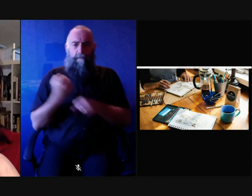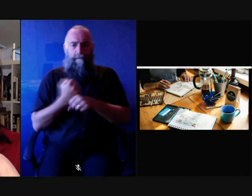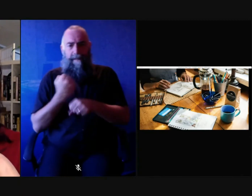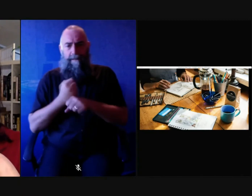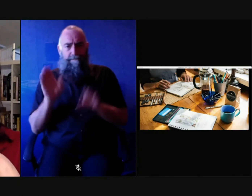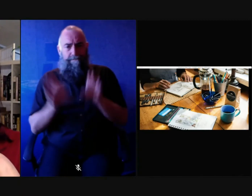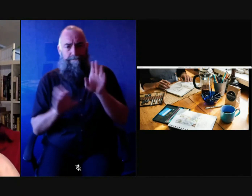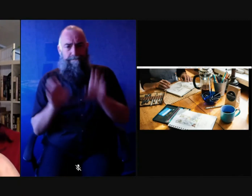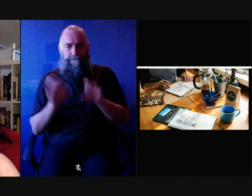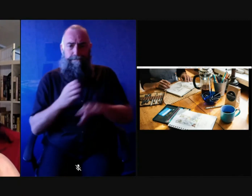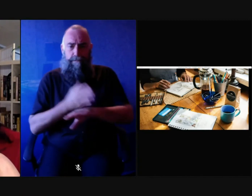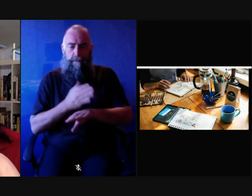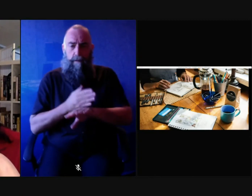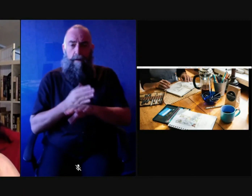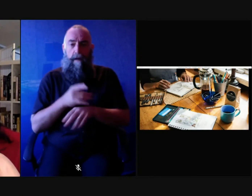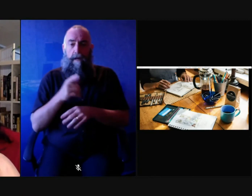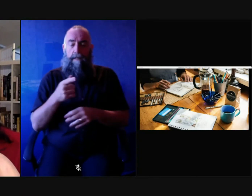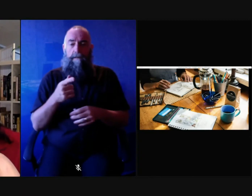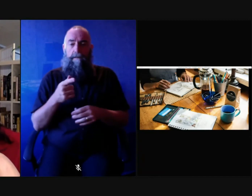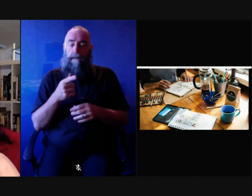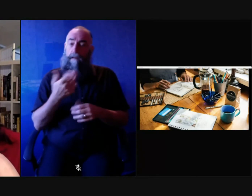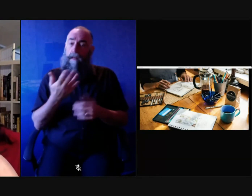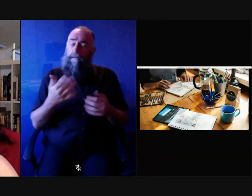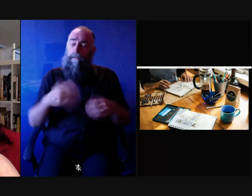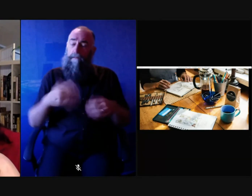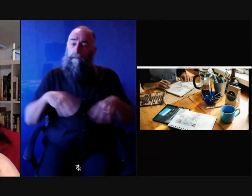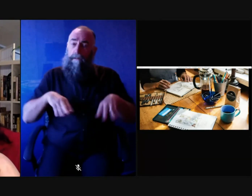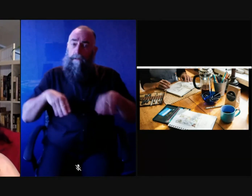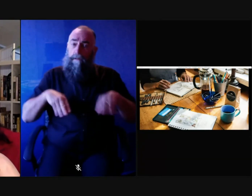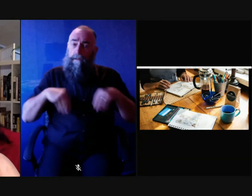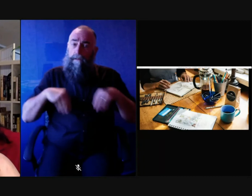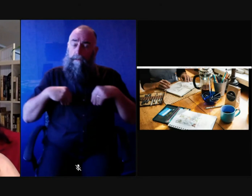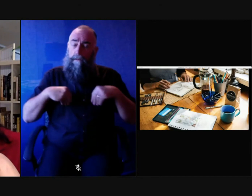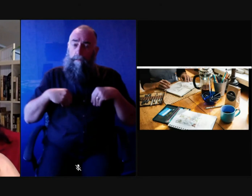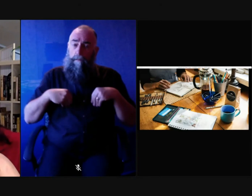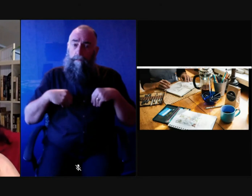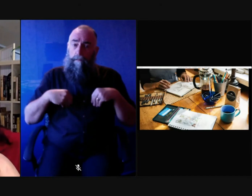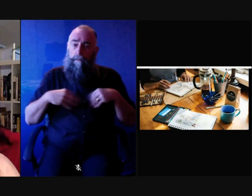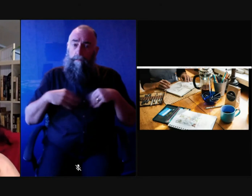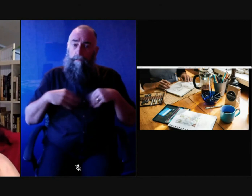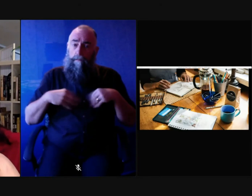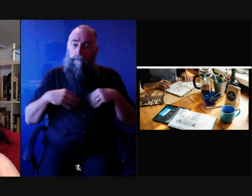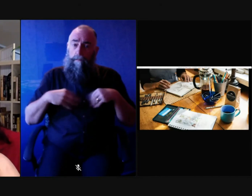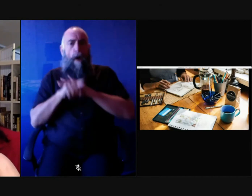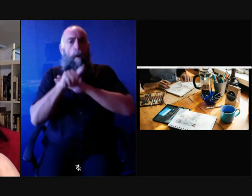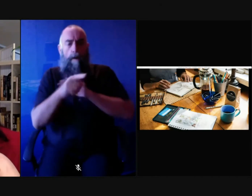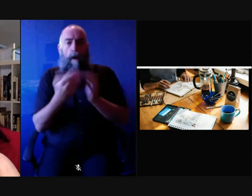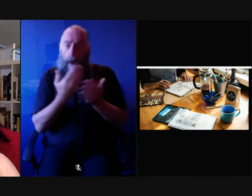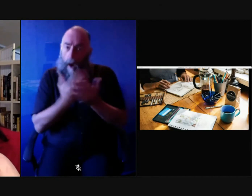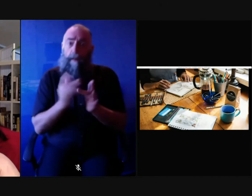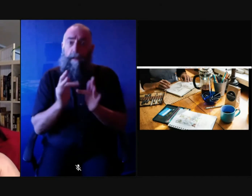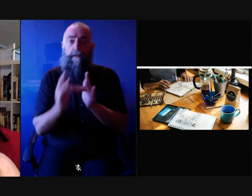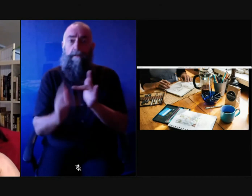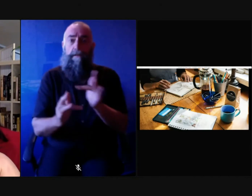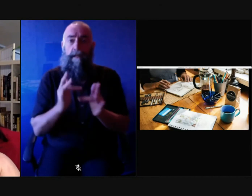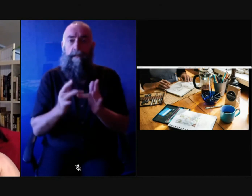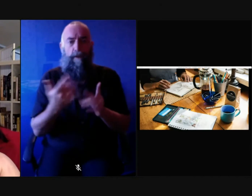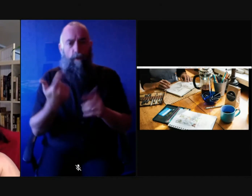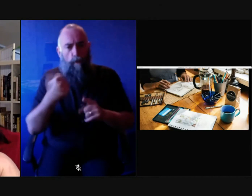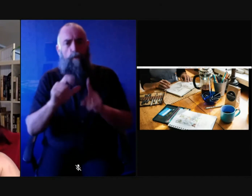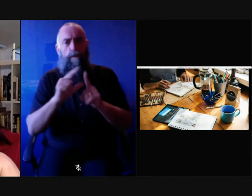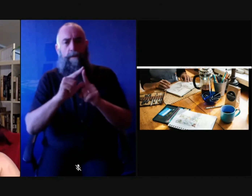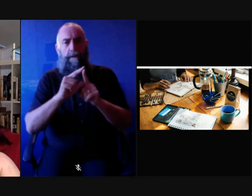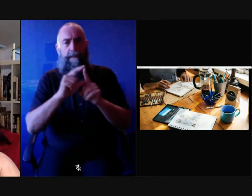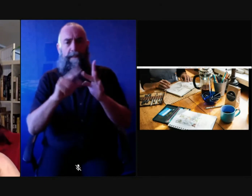fair, get yourself out of isolation, at least in a digital and creative sense, by connecting with other people.